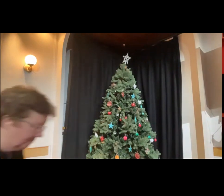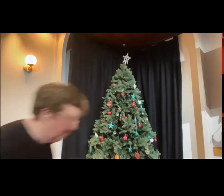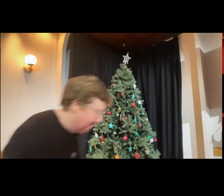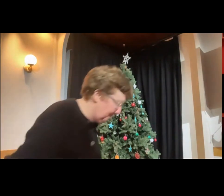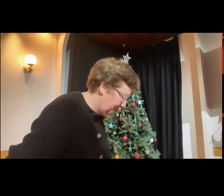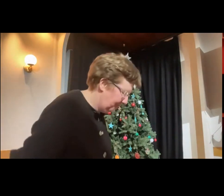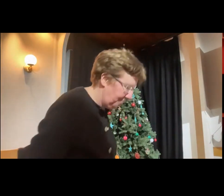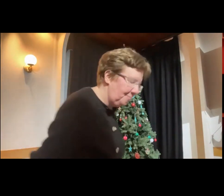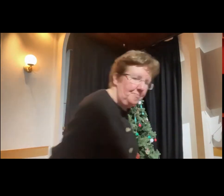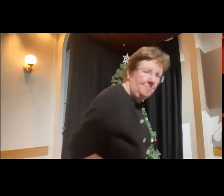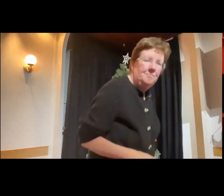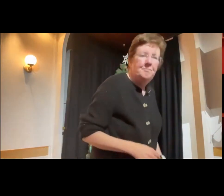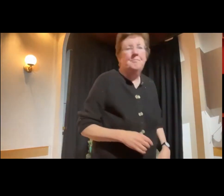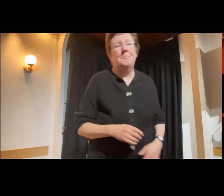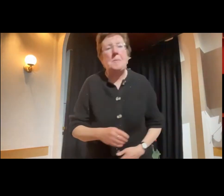EHCP.